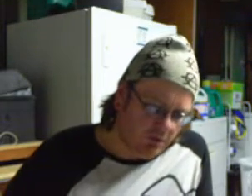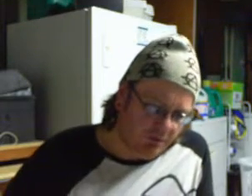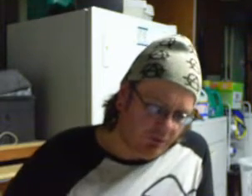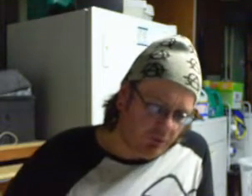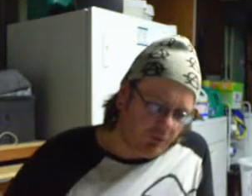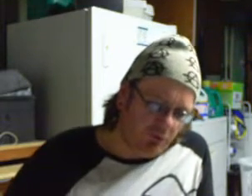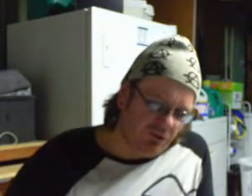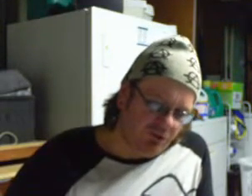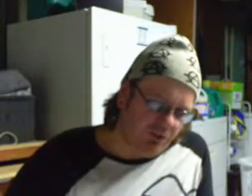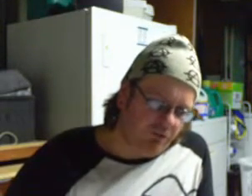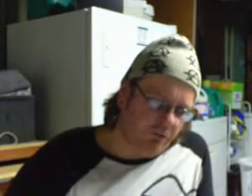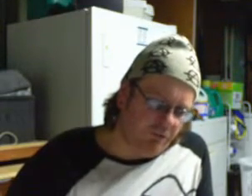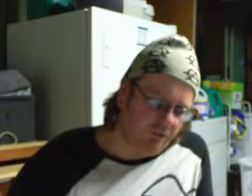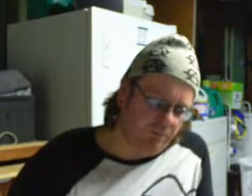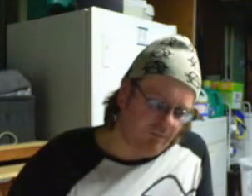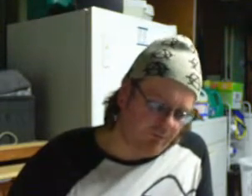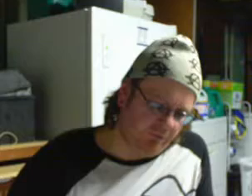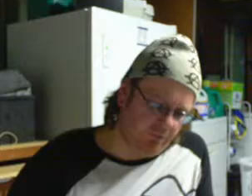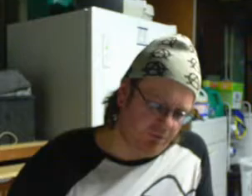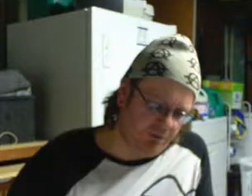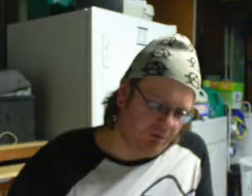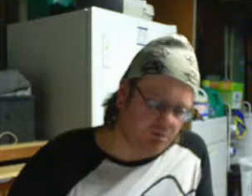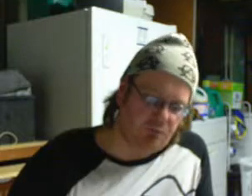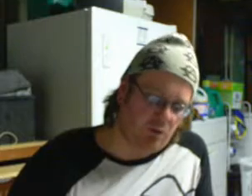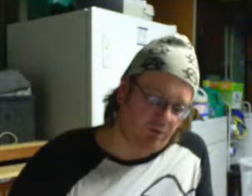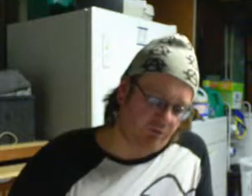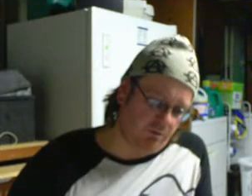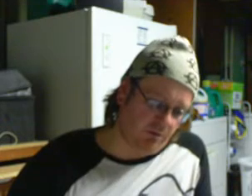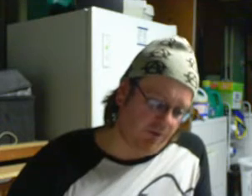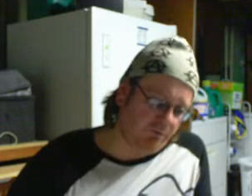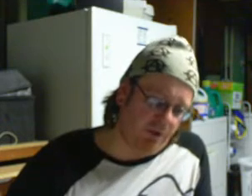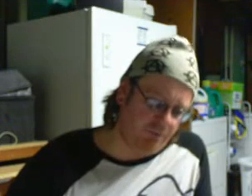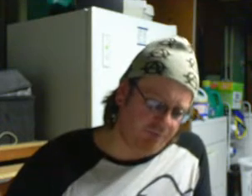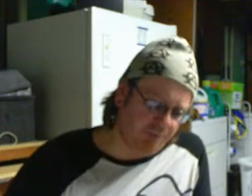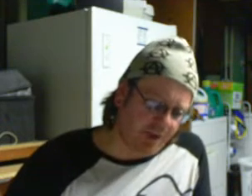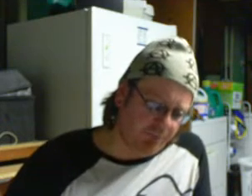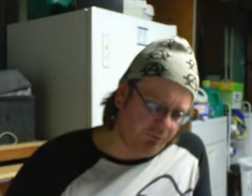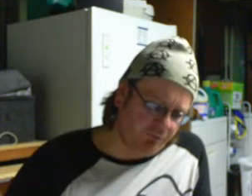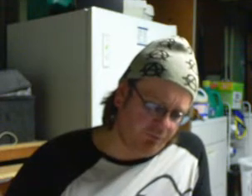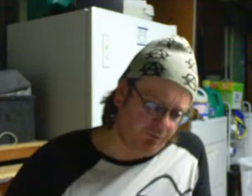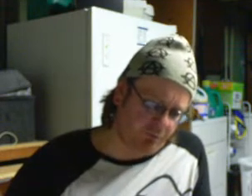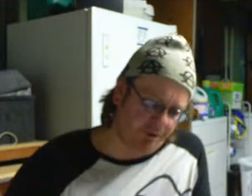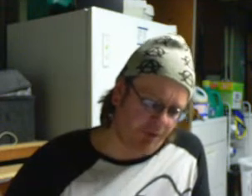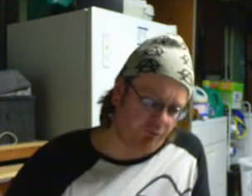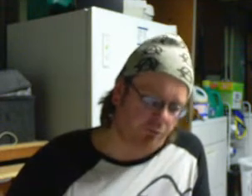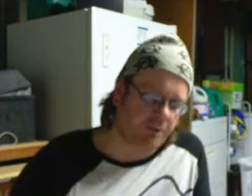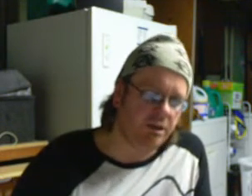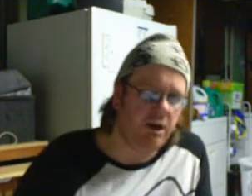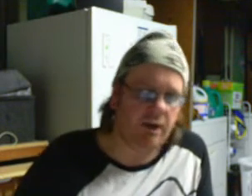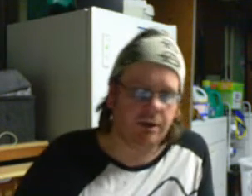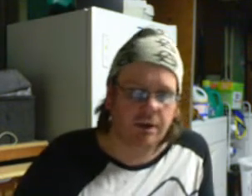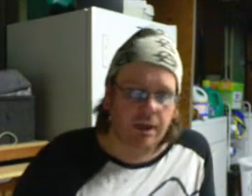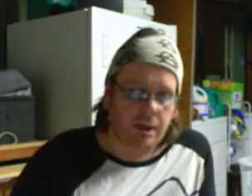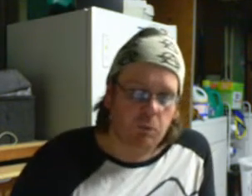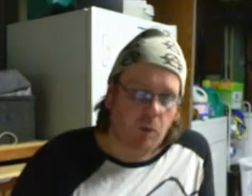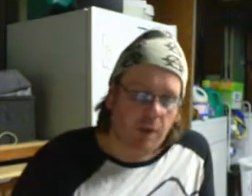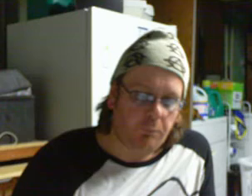Let's look at what Jesus says about Solomon and his rock star lifestyle in Matthew 6, 28 and 29. And why worry